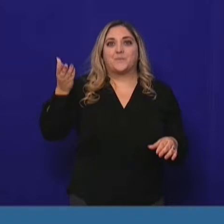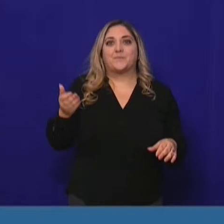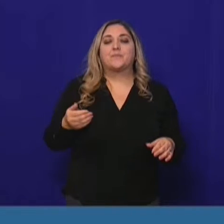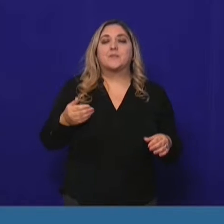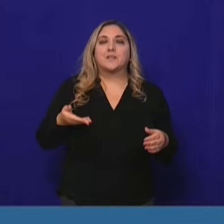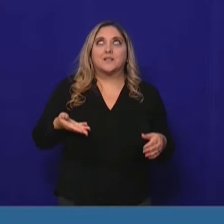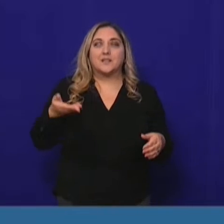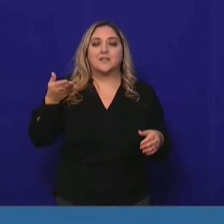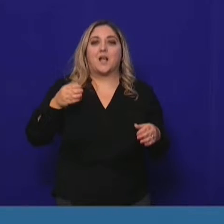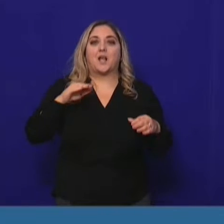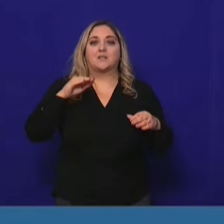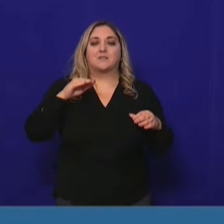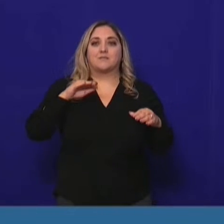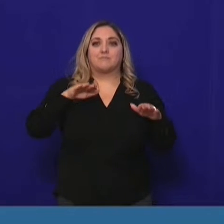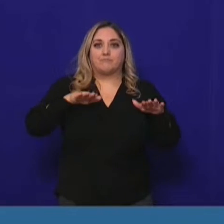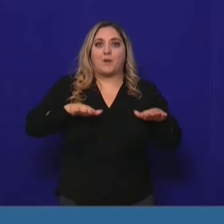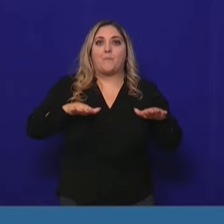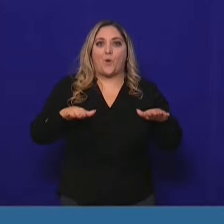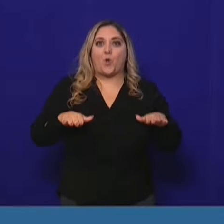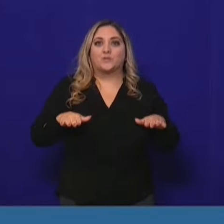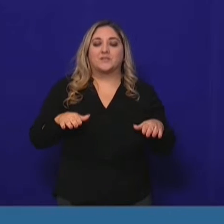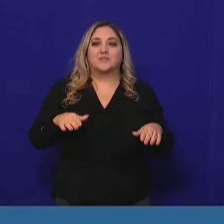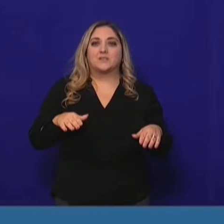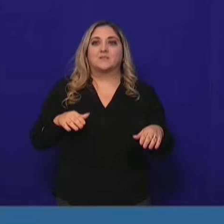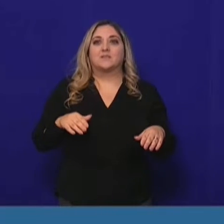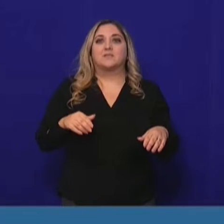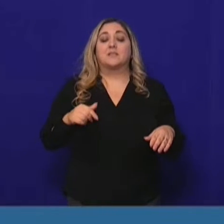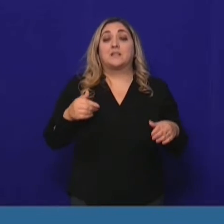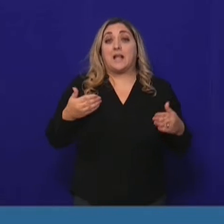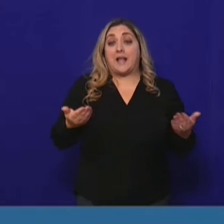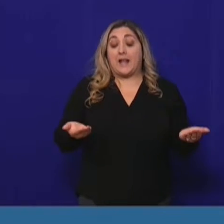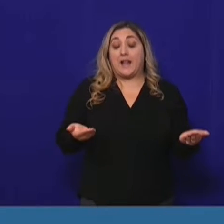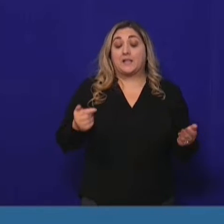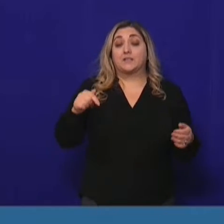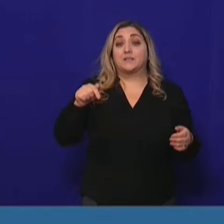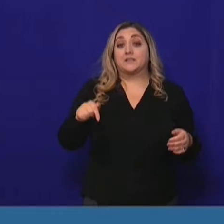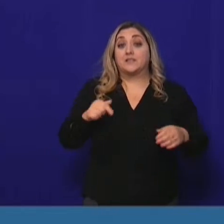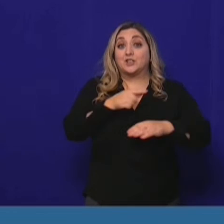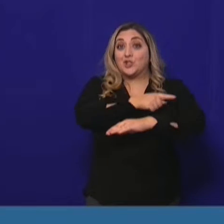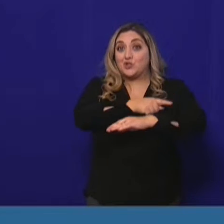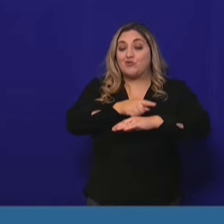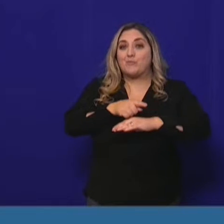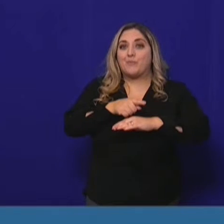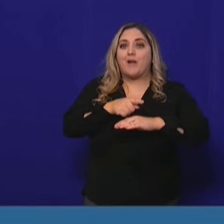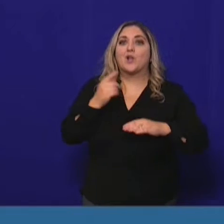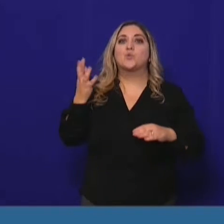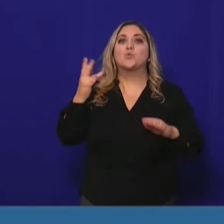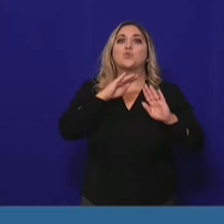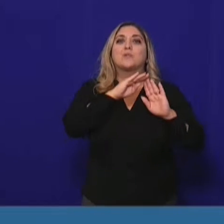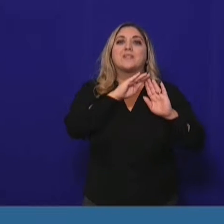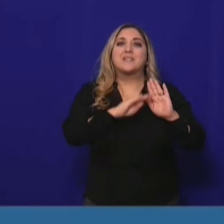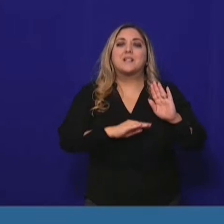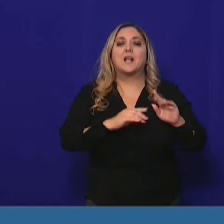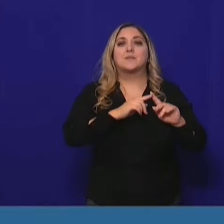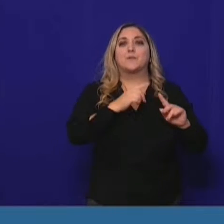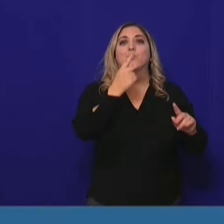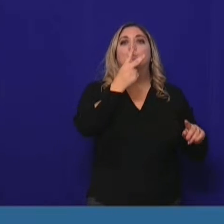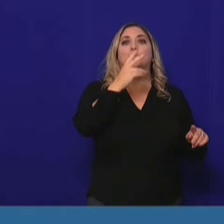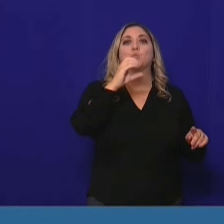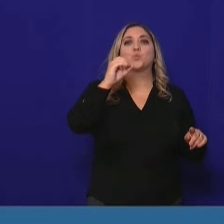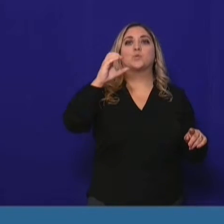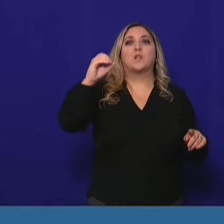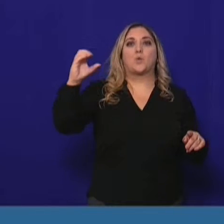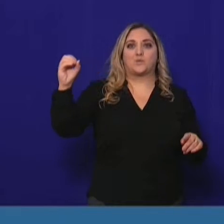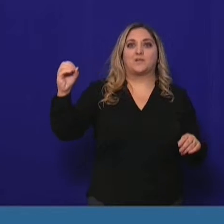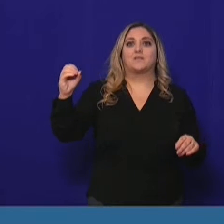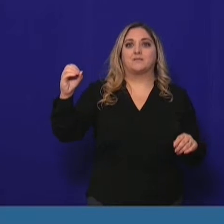huwa issa inqas minn li kien qed ikollna f'ġimgħa oħra u allura issa tul din l-aħħar ġimgħa inżilna taħt l-2000 każ